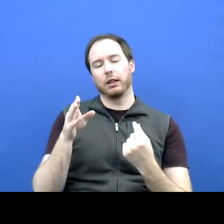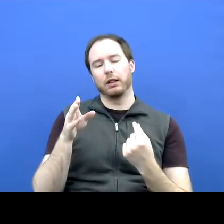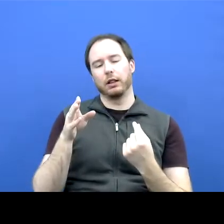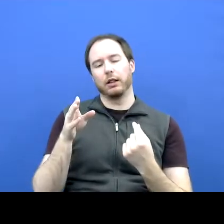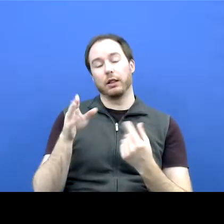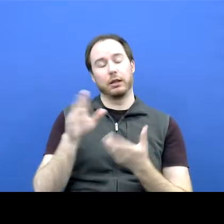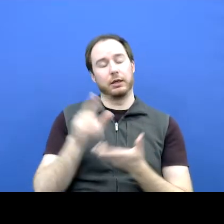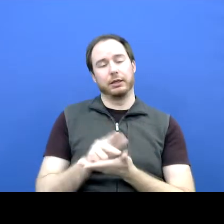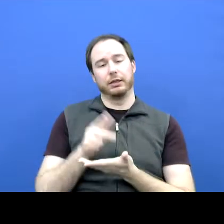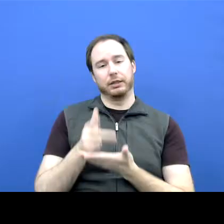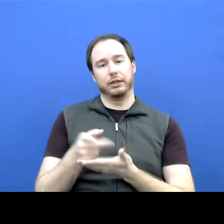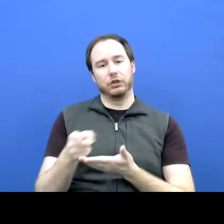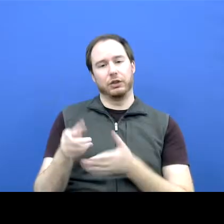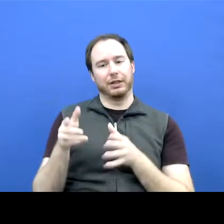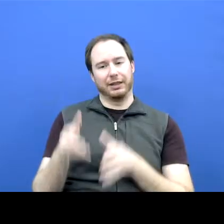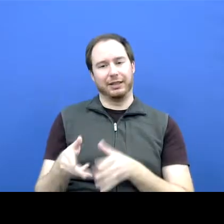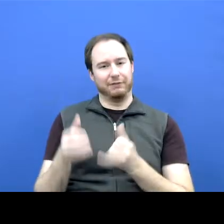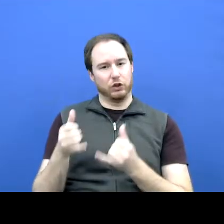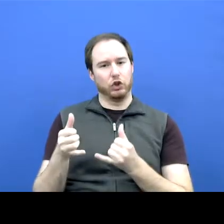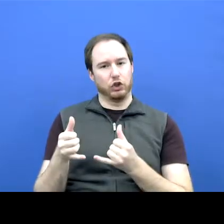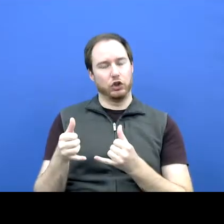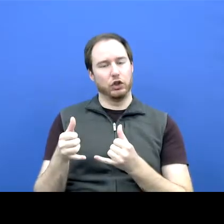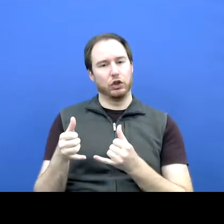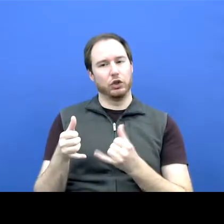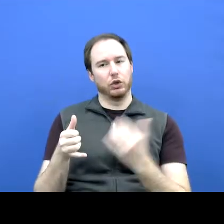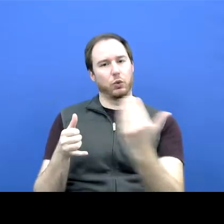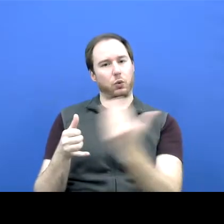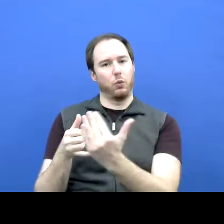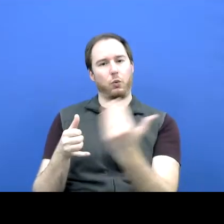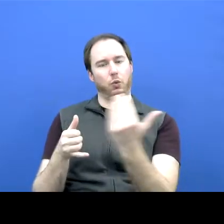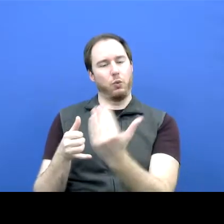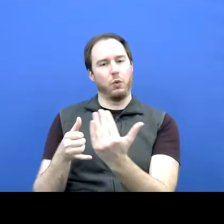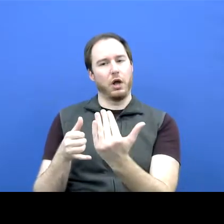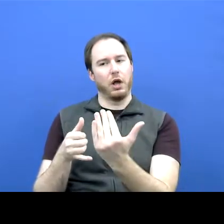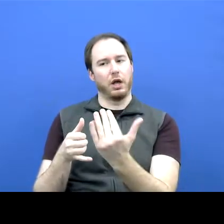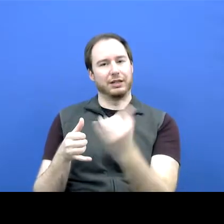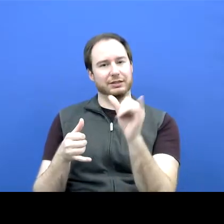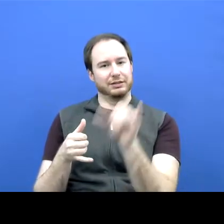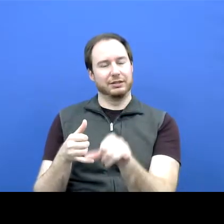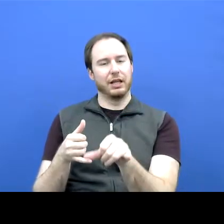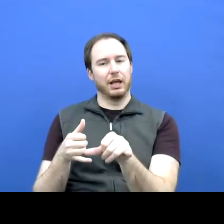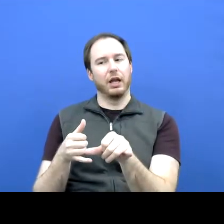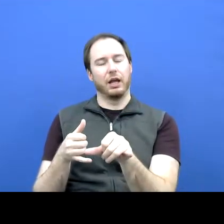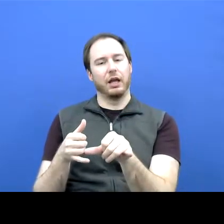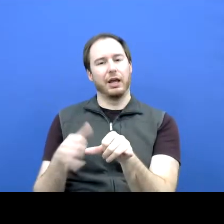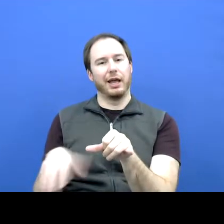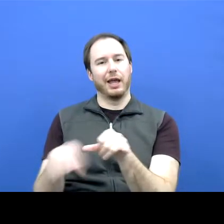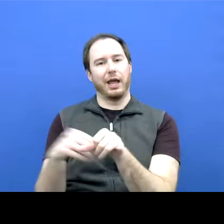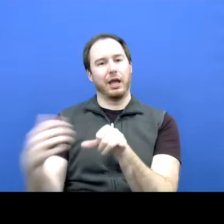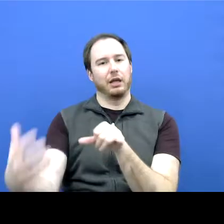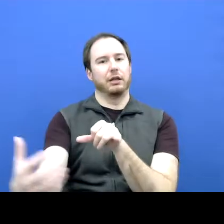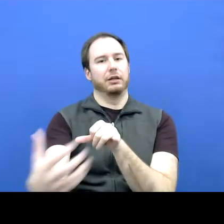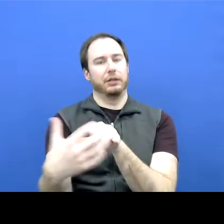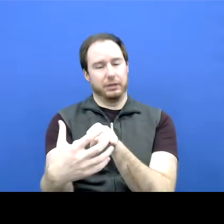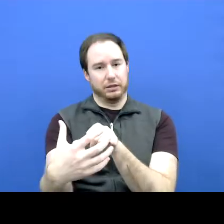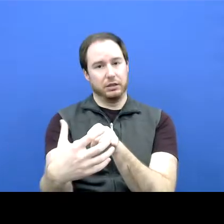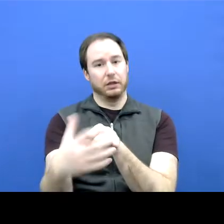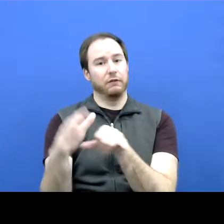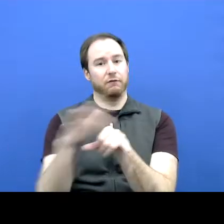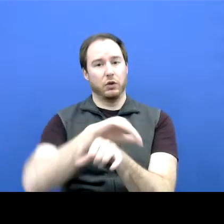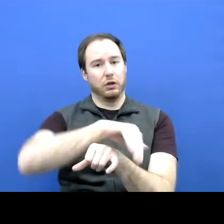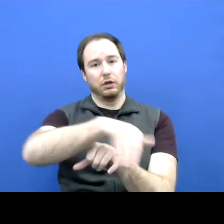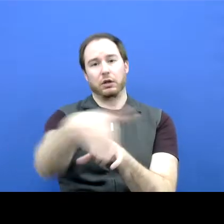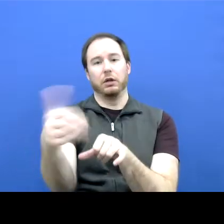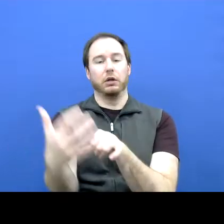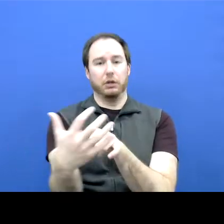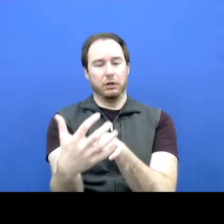so the kitchen, we're gonna leave the current exterior wall in place, build a new addition onto it. Once that's fully enclosed,